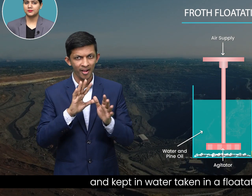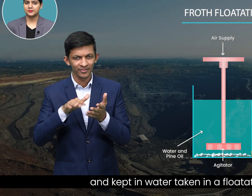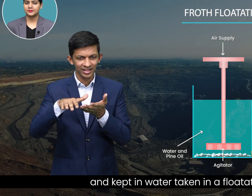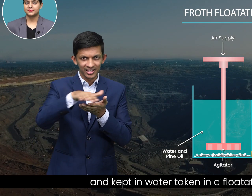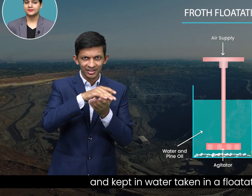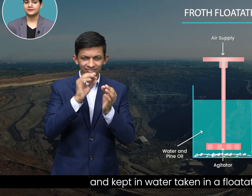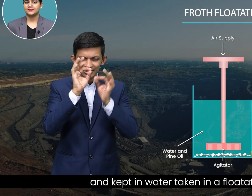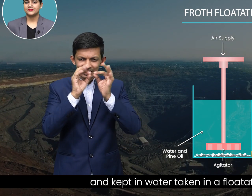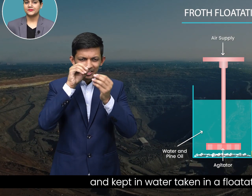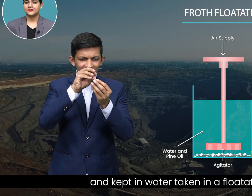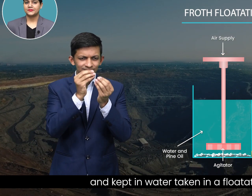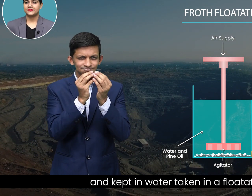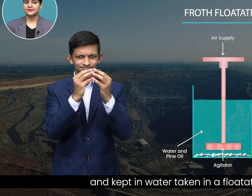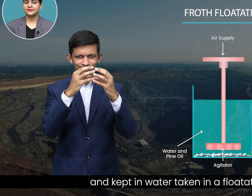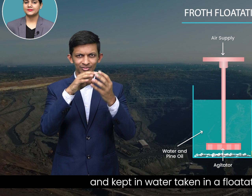cell.